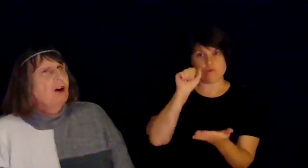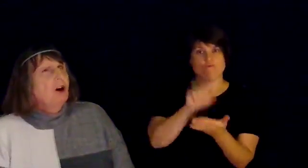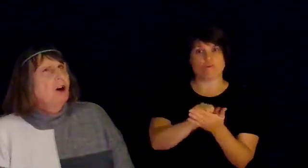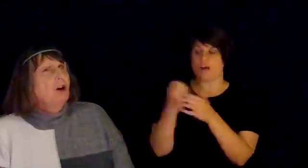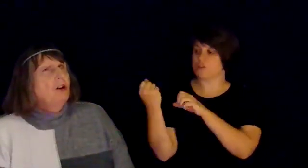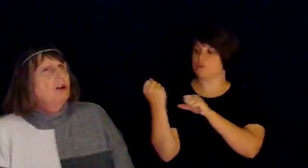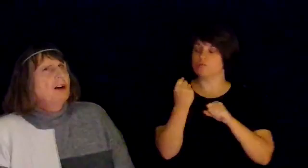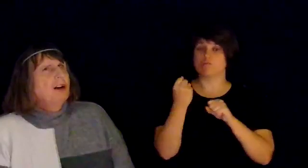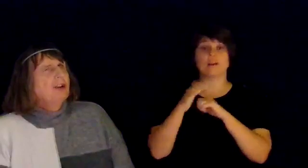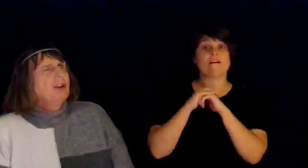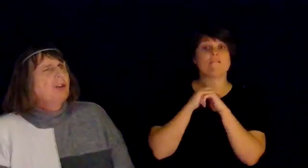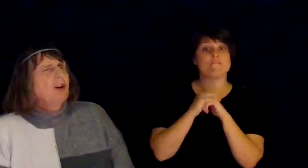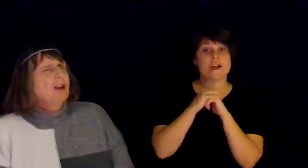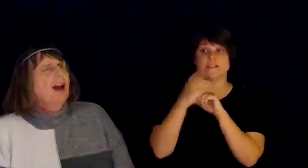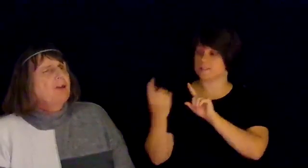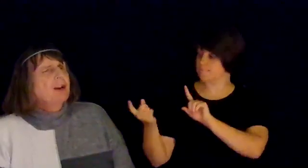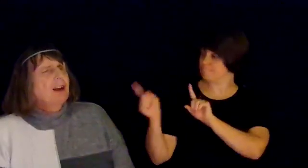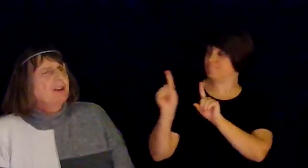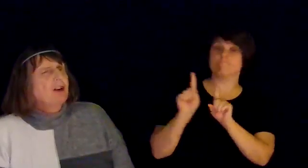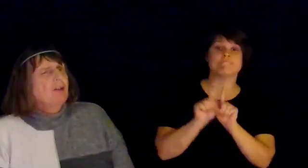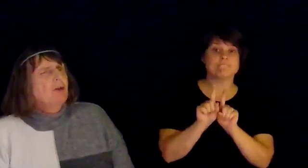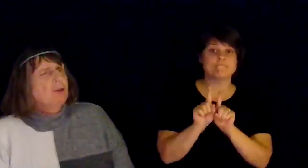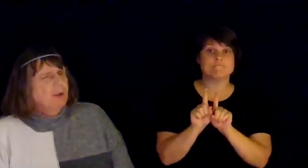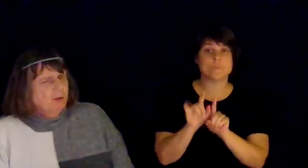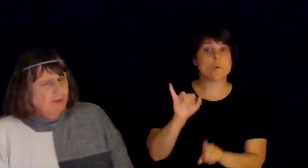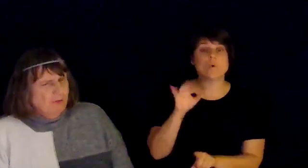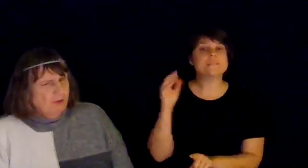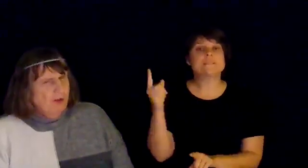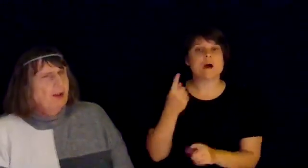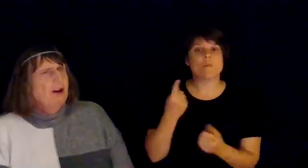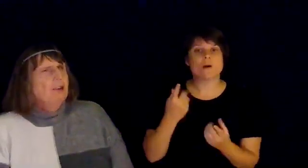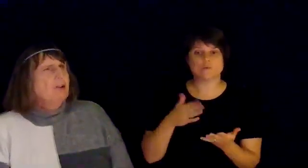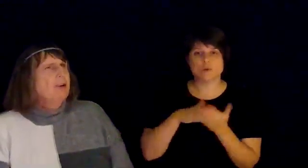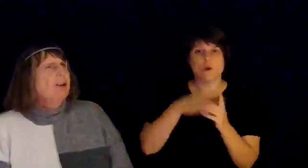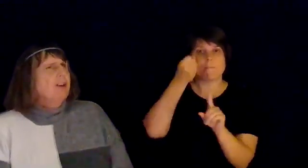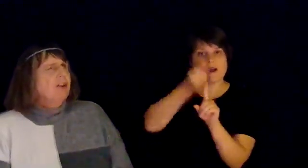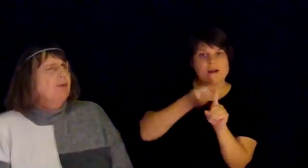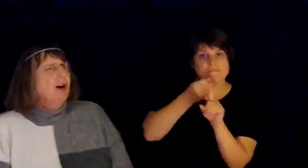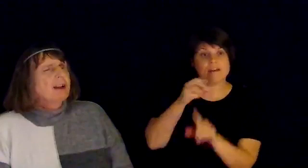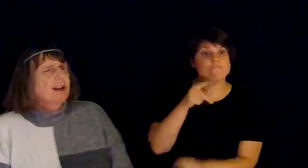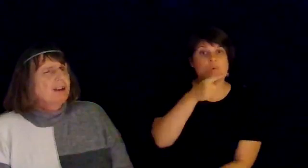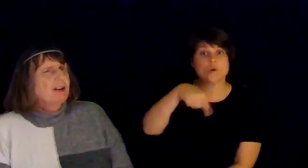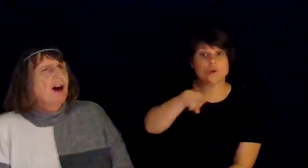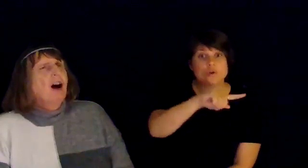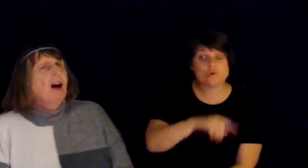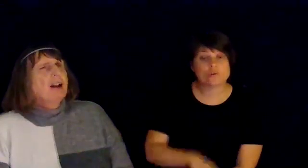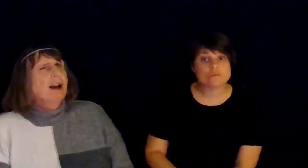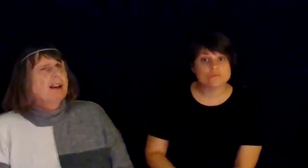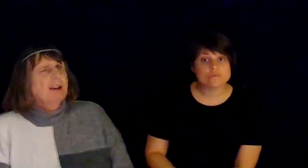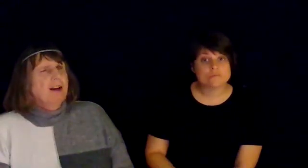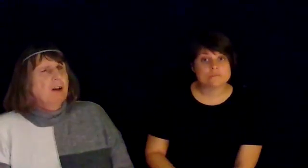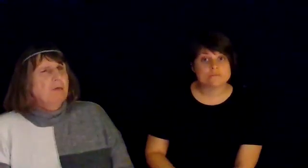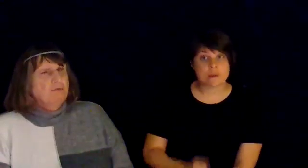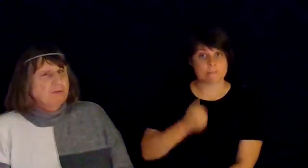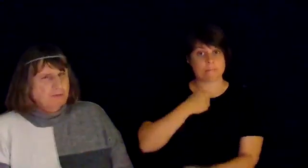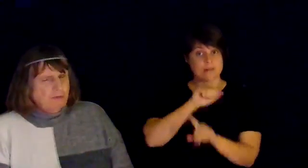friend or someone to advocate for you. For instance, in my case, I